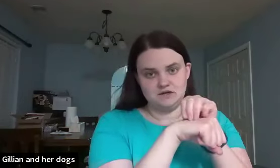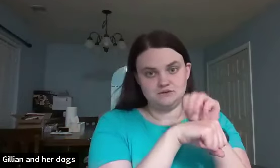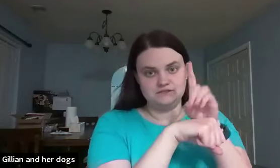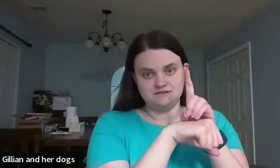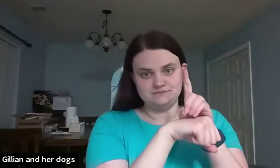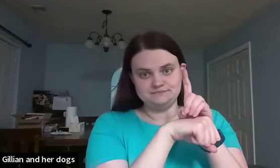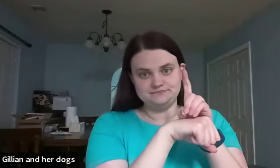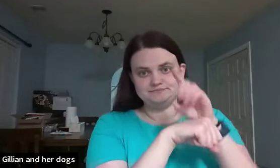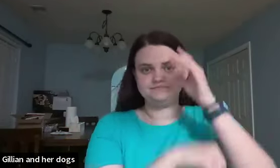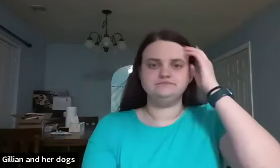McDonald's.